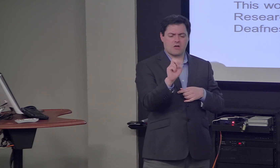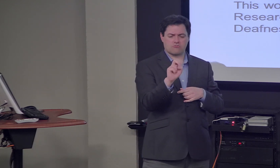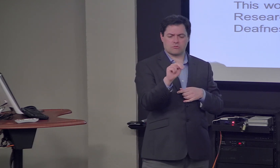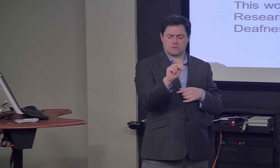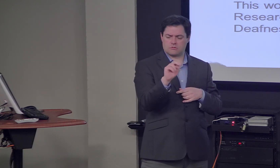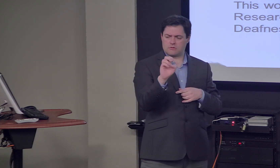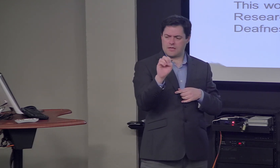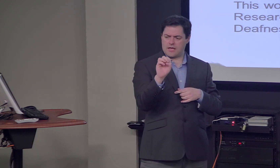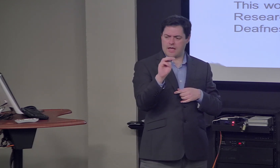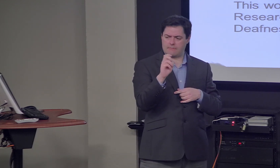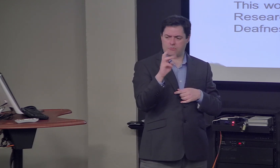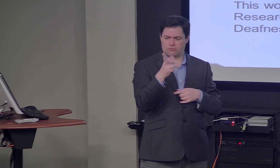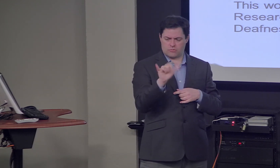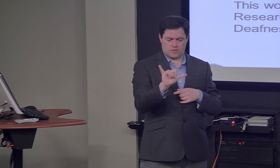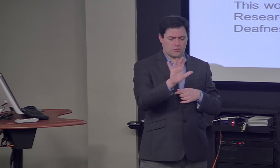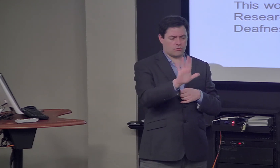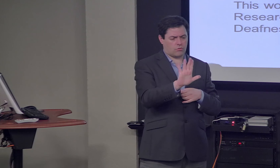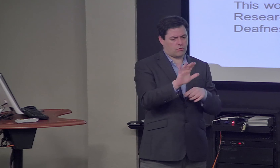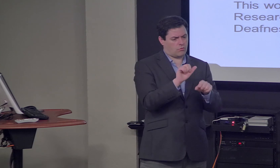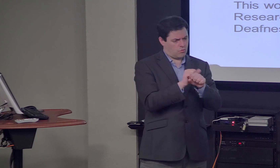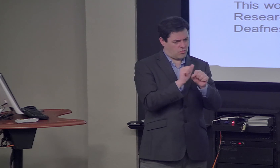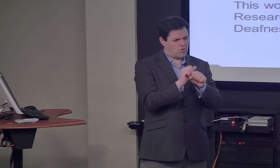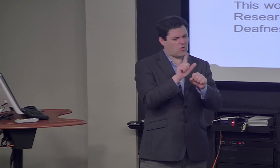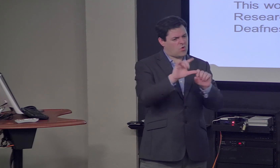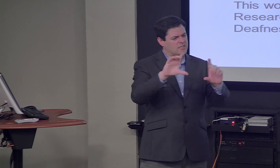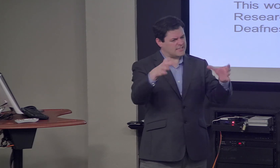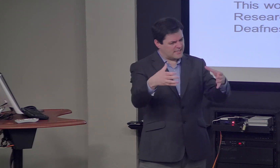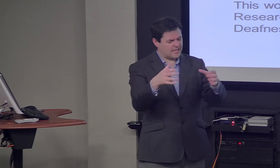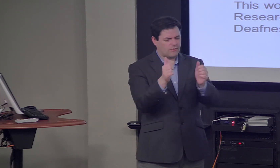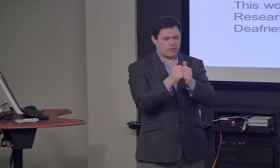think Karen Emery has done some work,